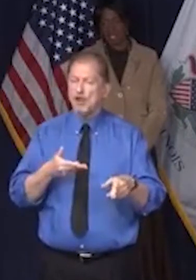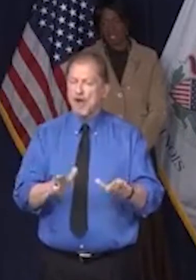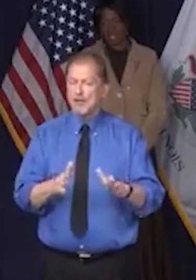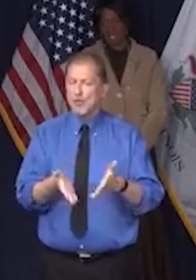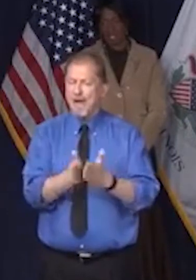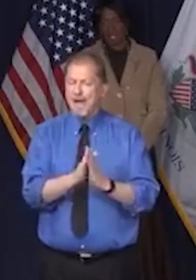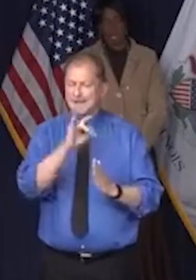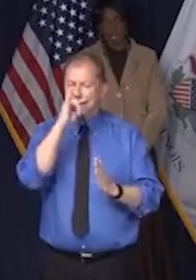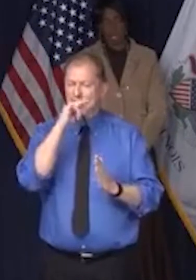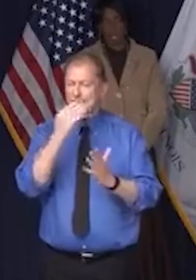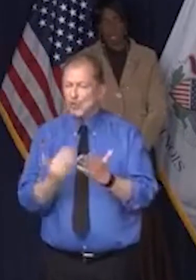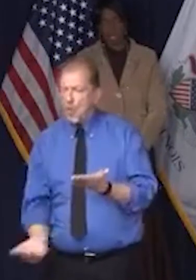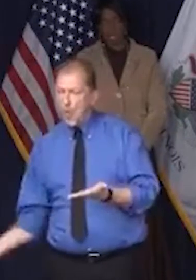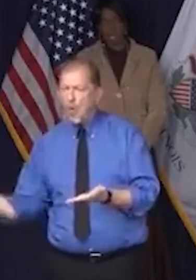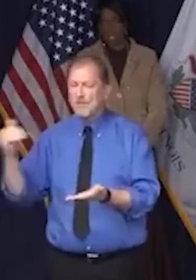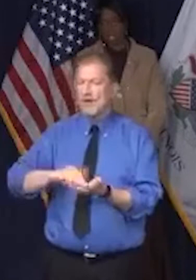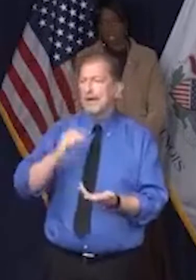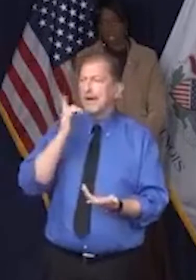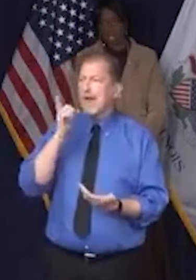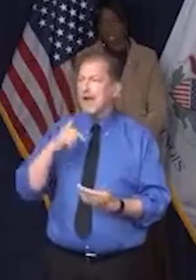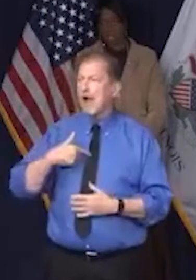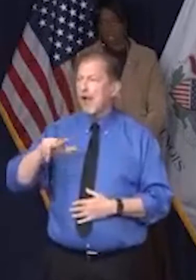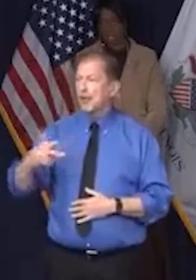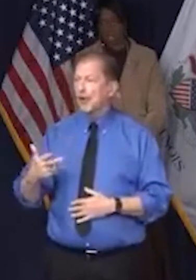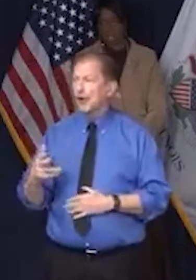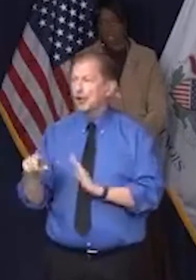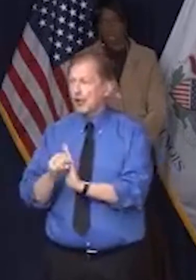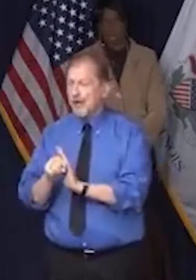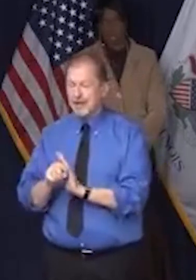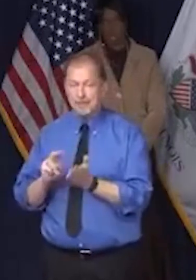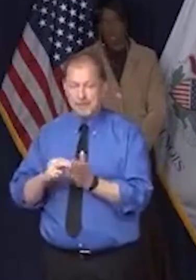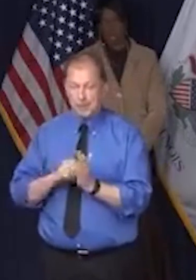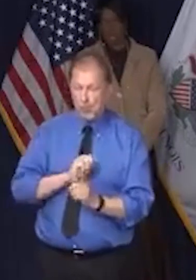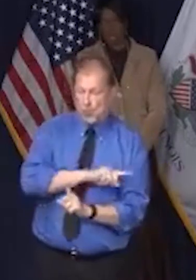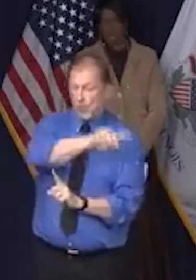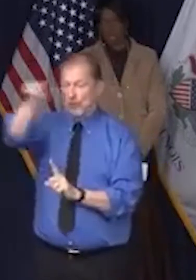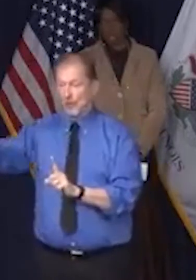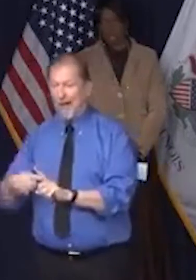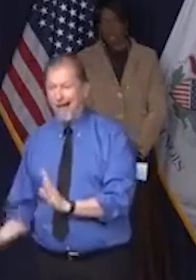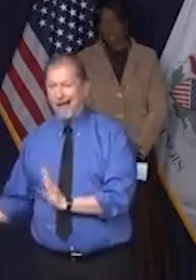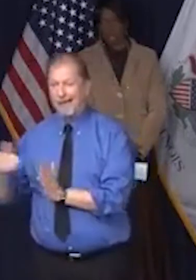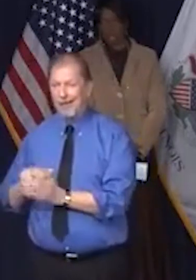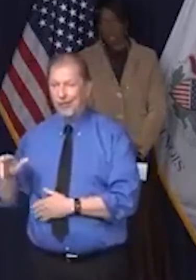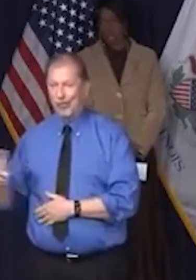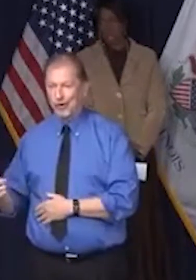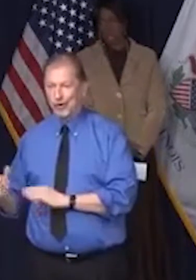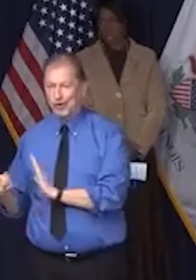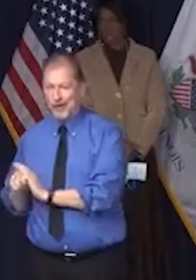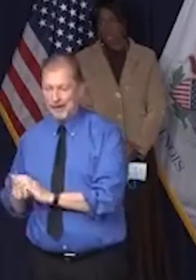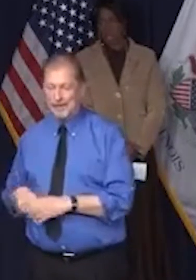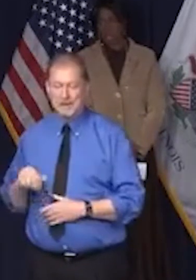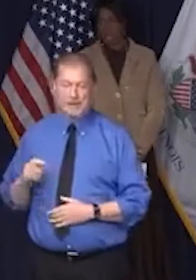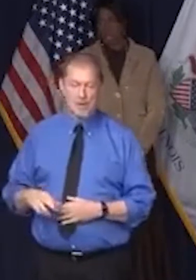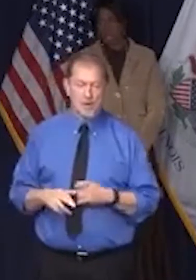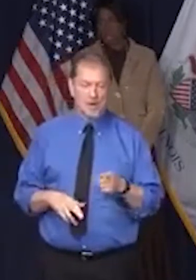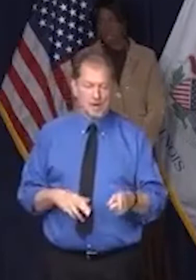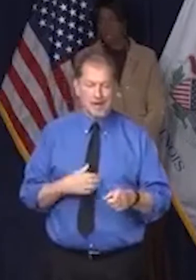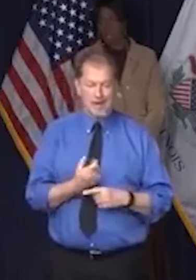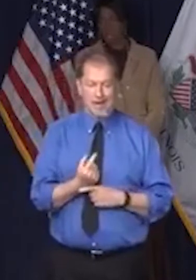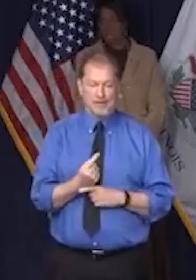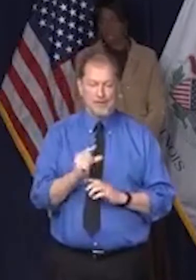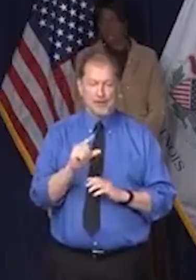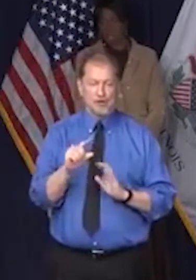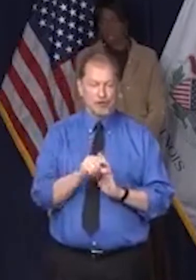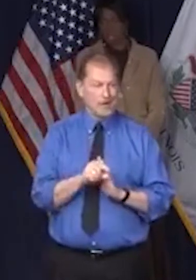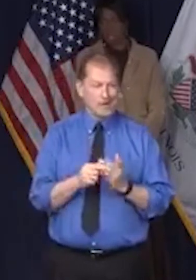here? Redo the school year. So because like, we missed you may have weeks. A child well, go back. Yeah, we missed 3 weeks in the fall because of the strikes, and now this. Mm-hmm. There's not a